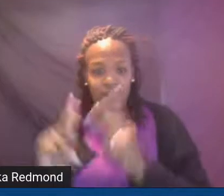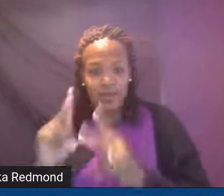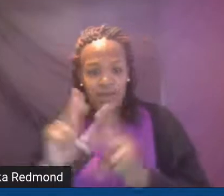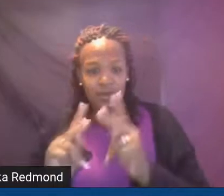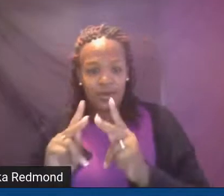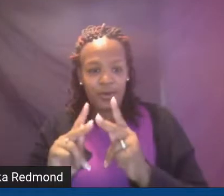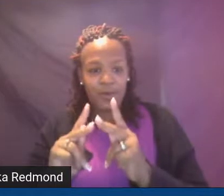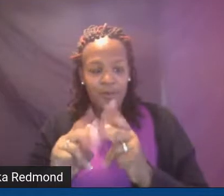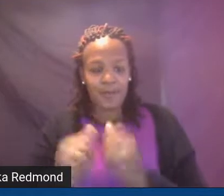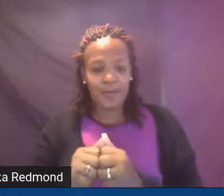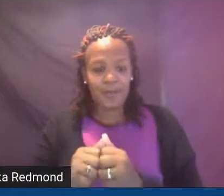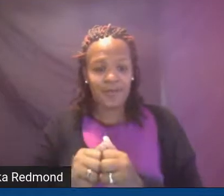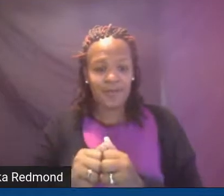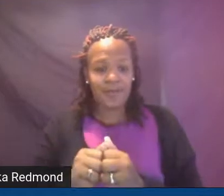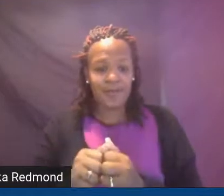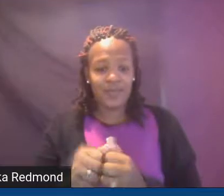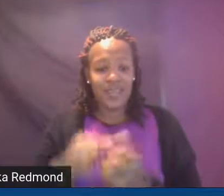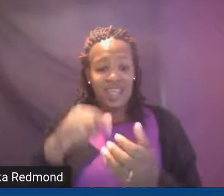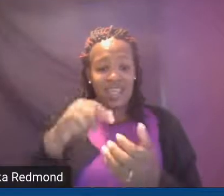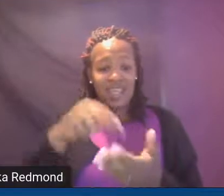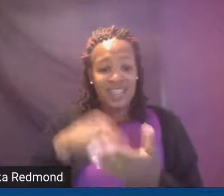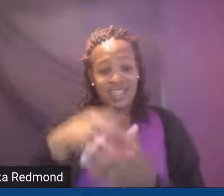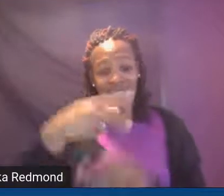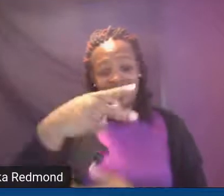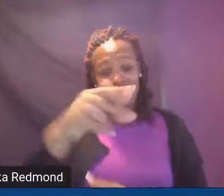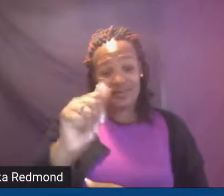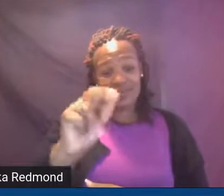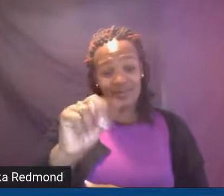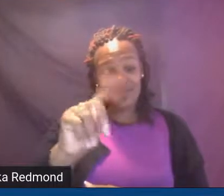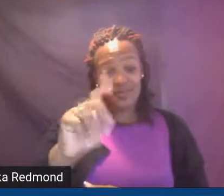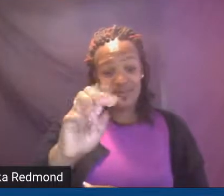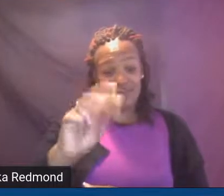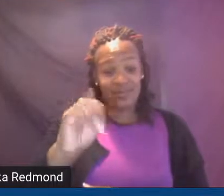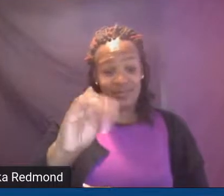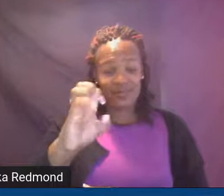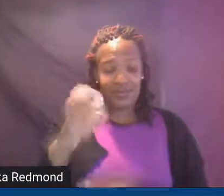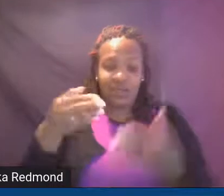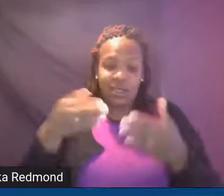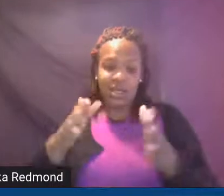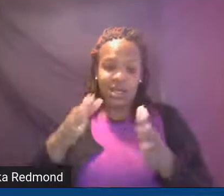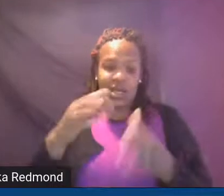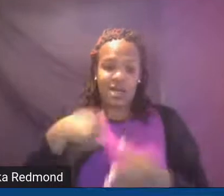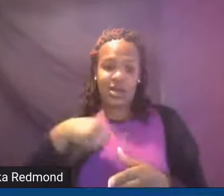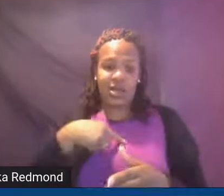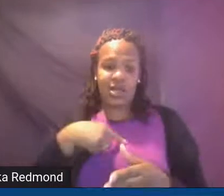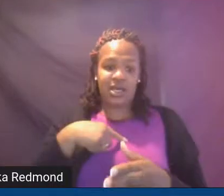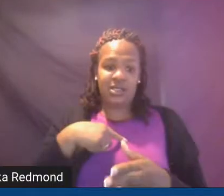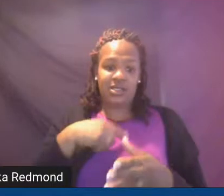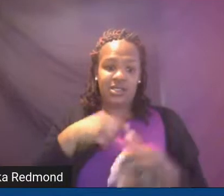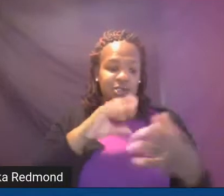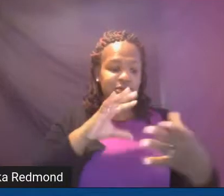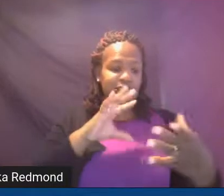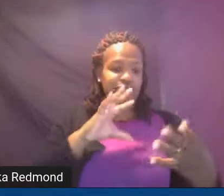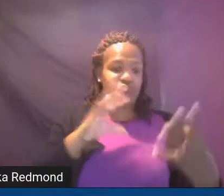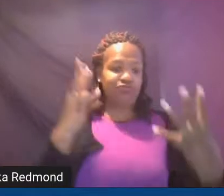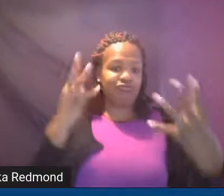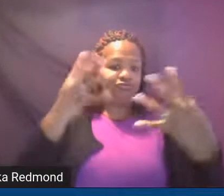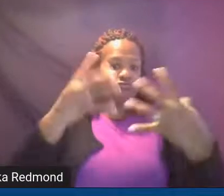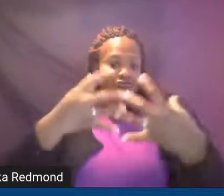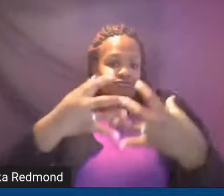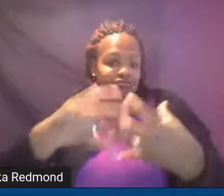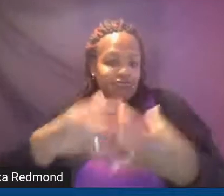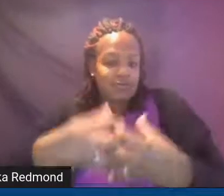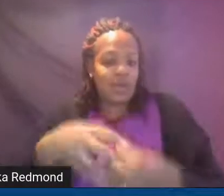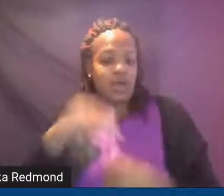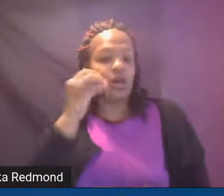this pandemic has very literally allowed us to combine our home lives and professional lives.